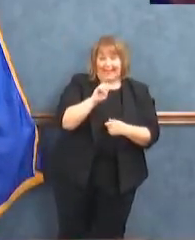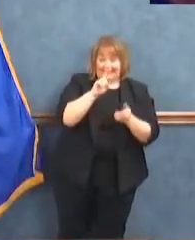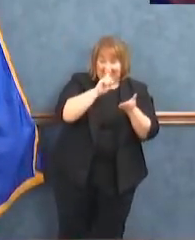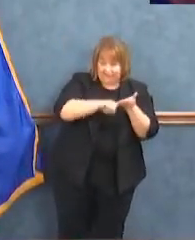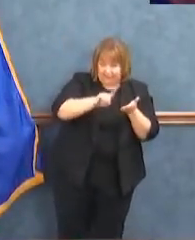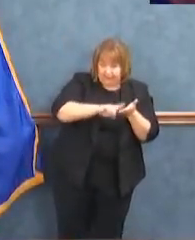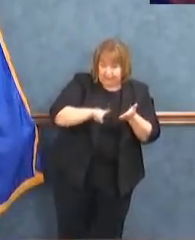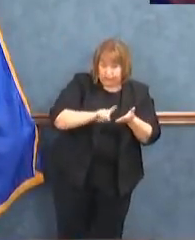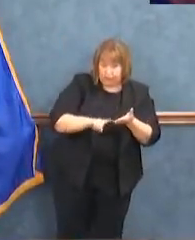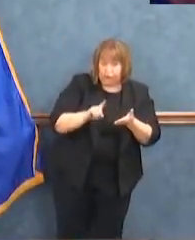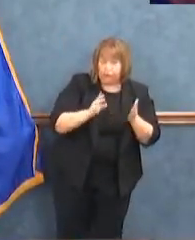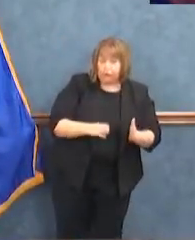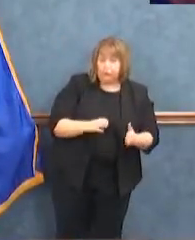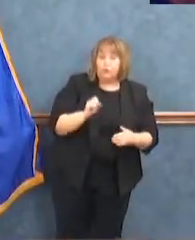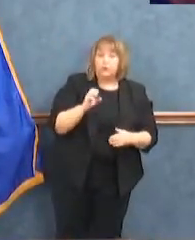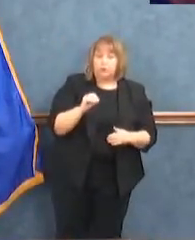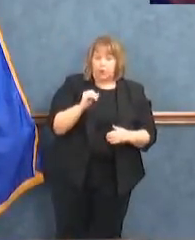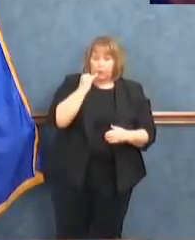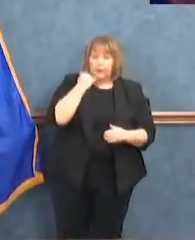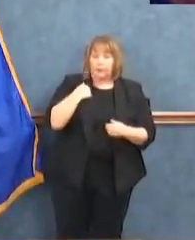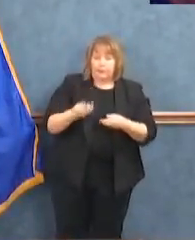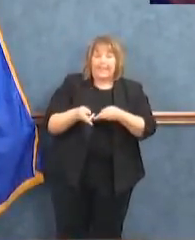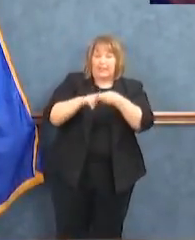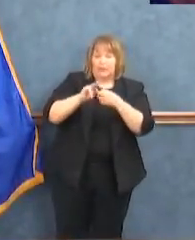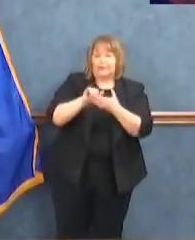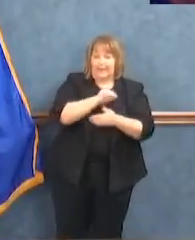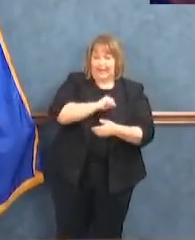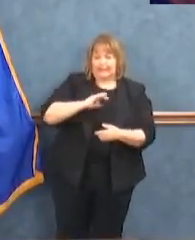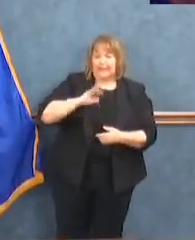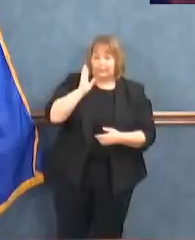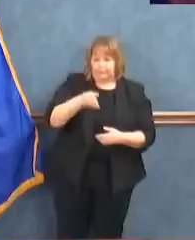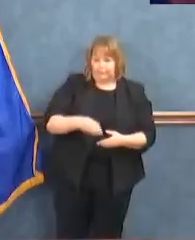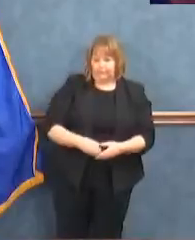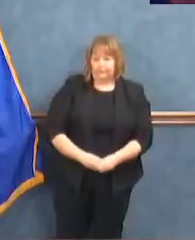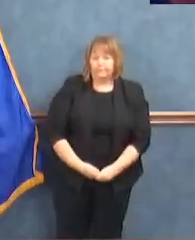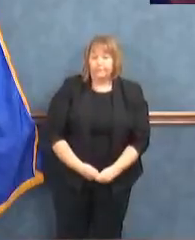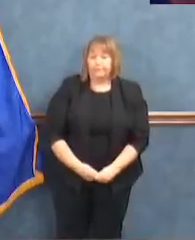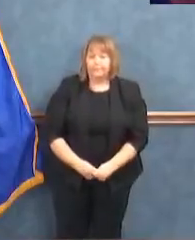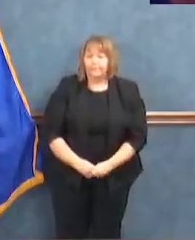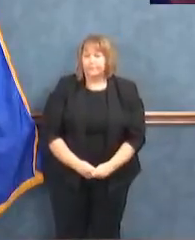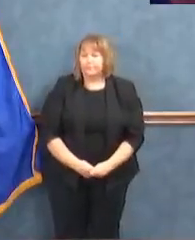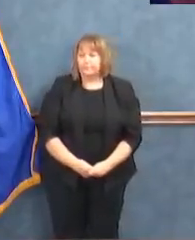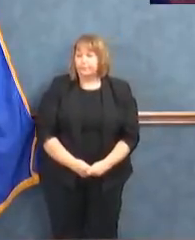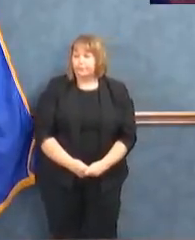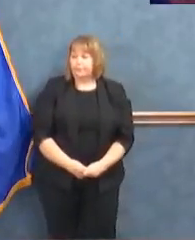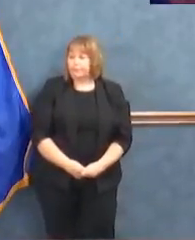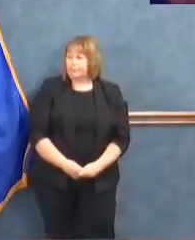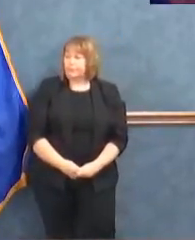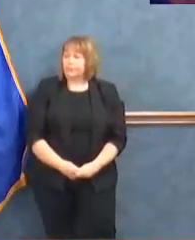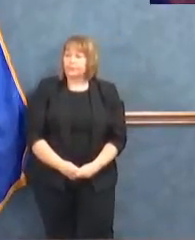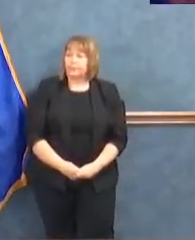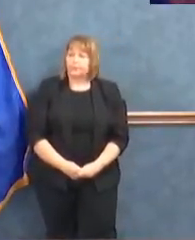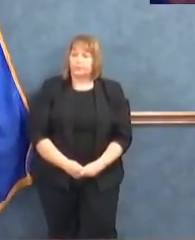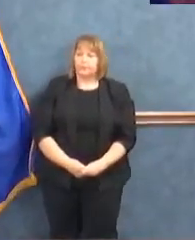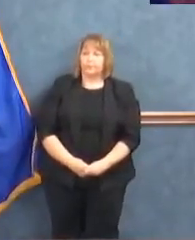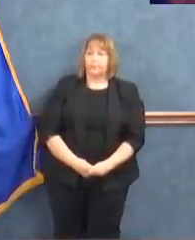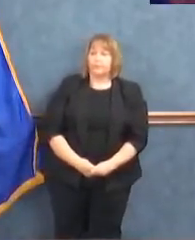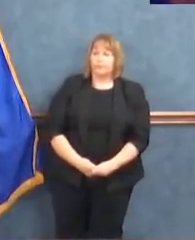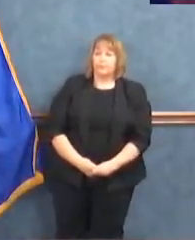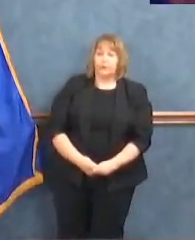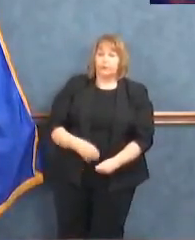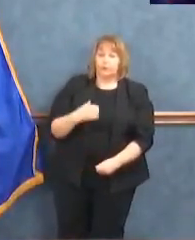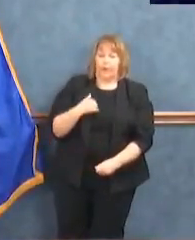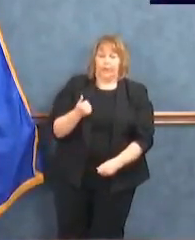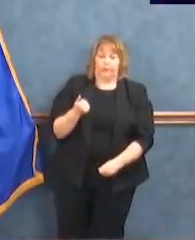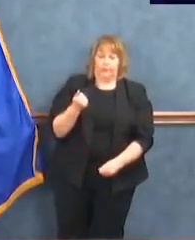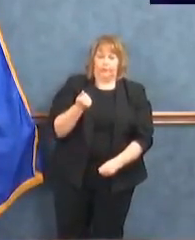good place in Nevada right now. If we need to increase that, we will. He has a whole panel? Thanks, folks. We have time for a couple more questions. If we could just try to